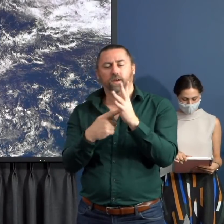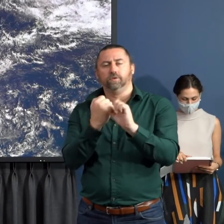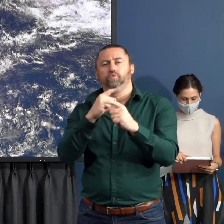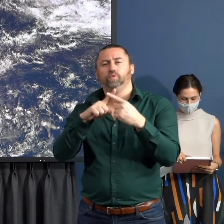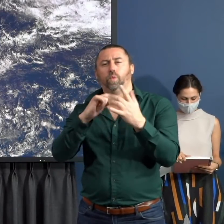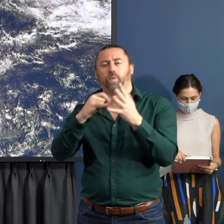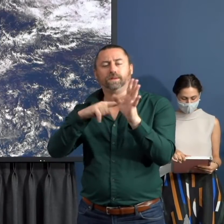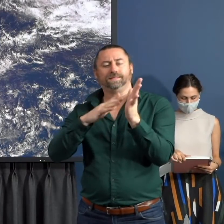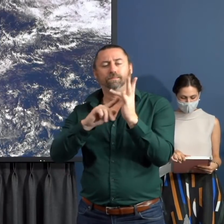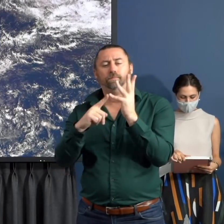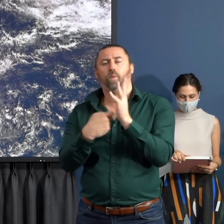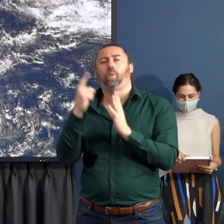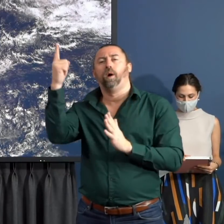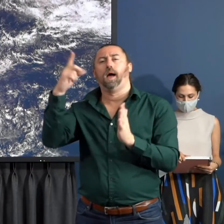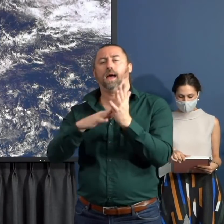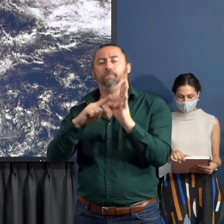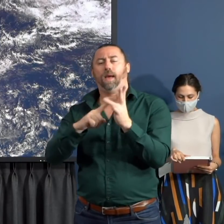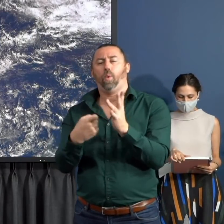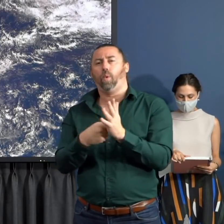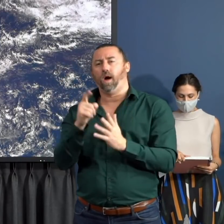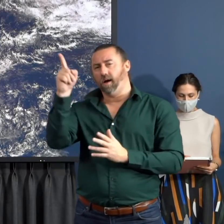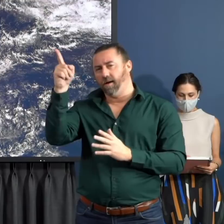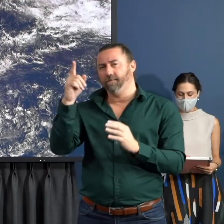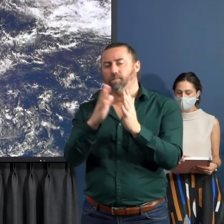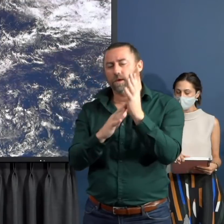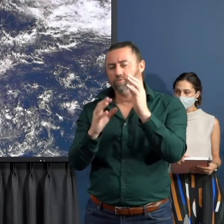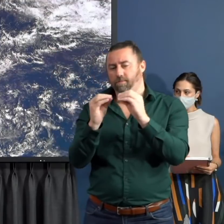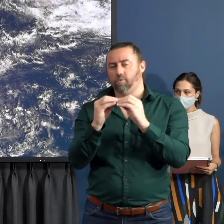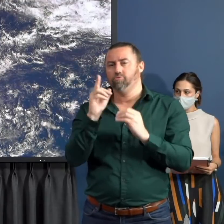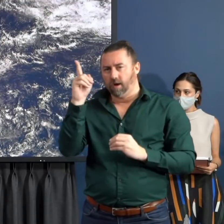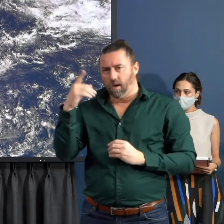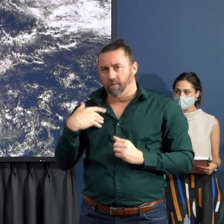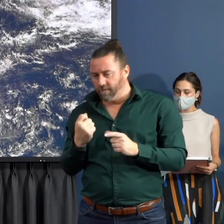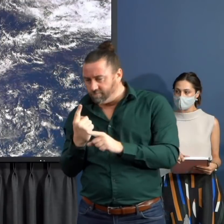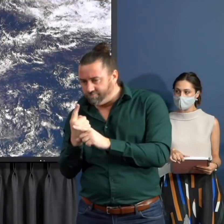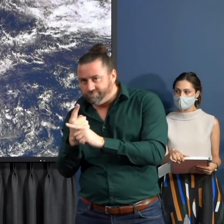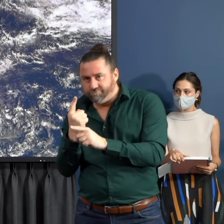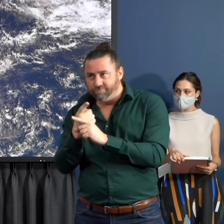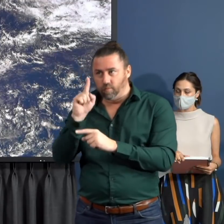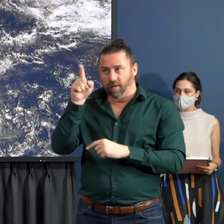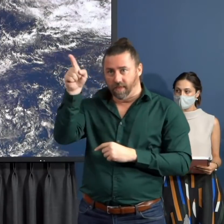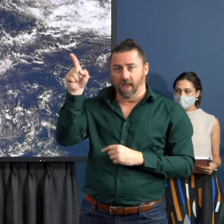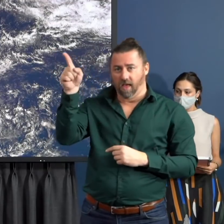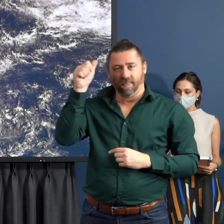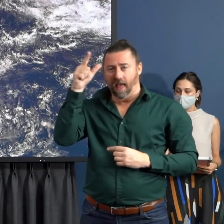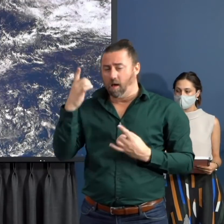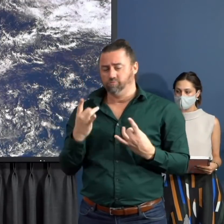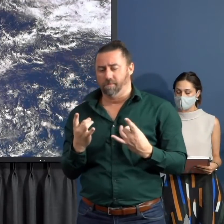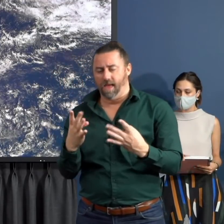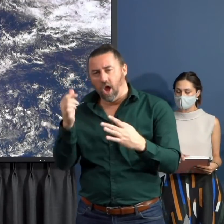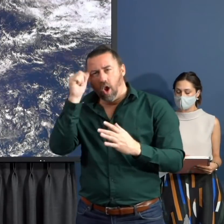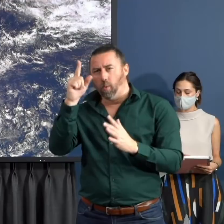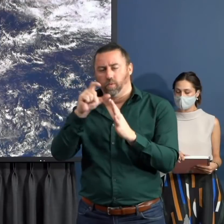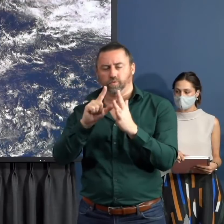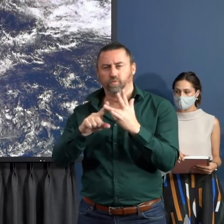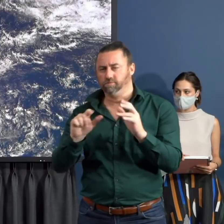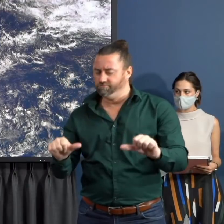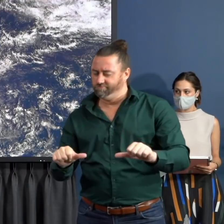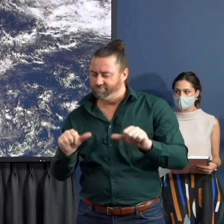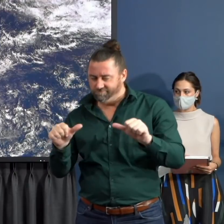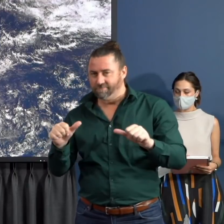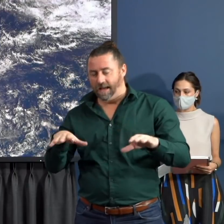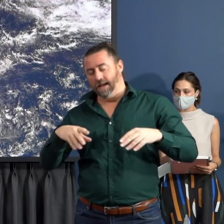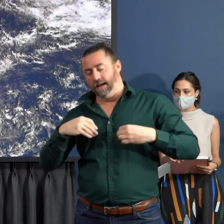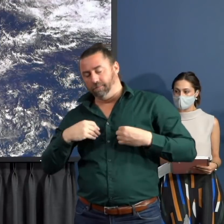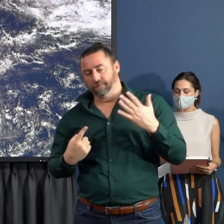our Queensland Disaster Management Group, and we understand that they are very well prepared. Now, we do